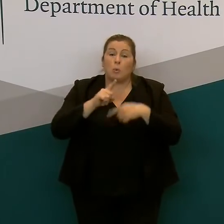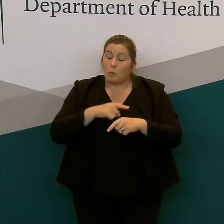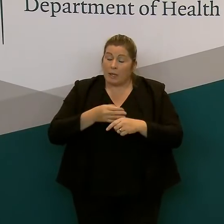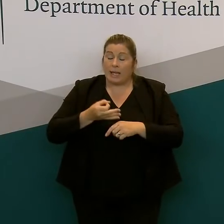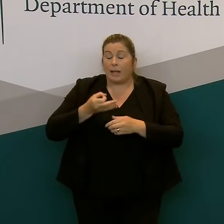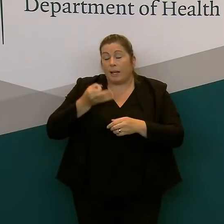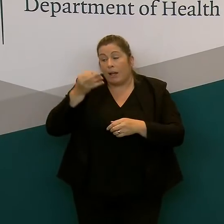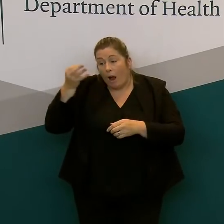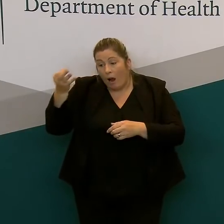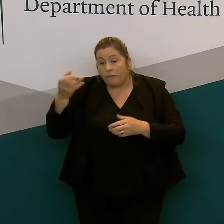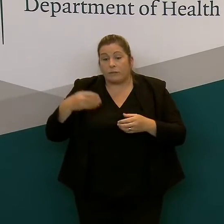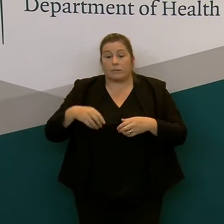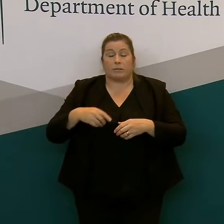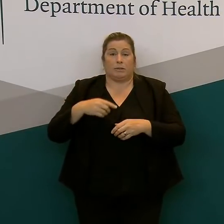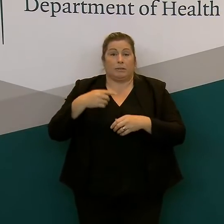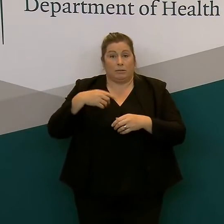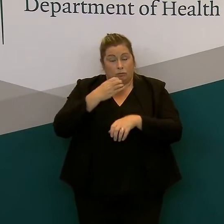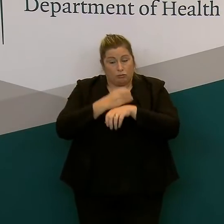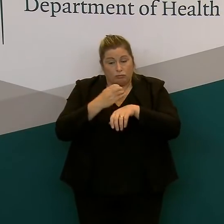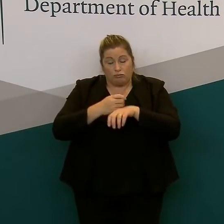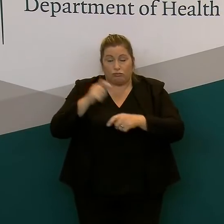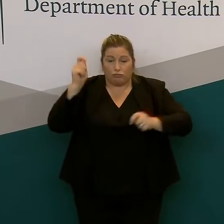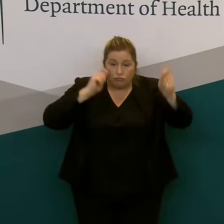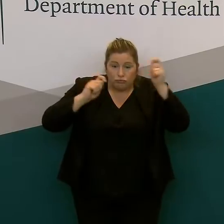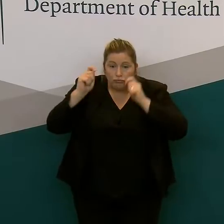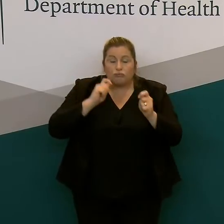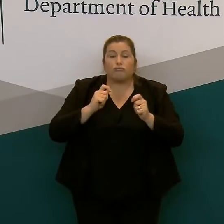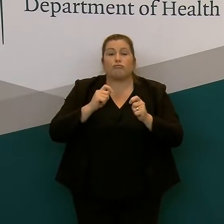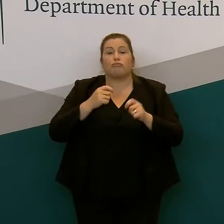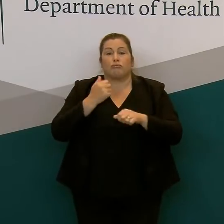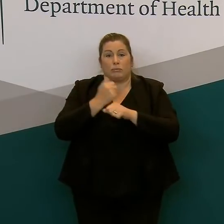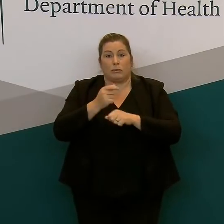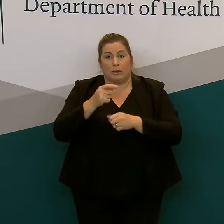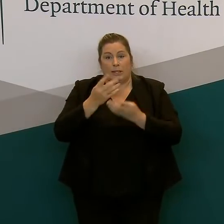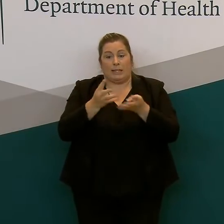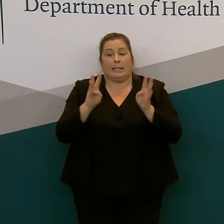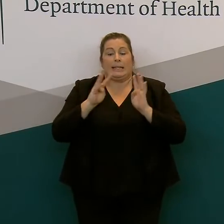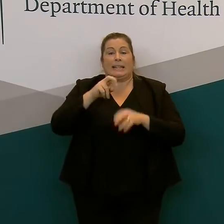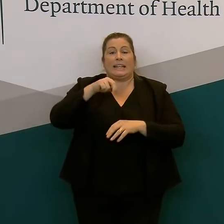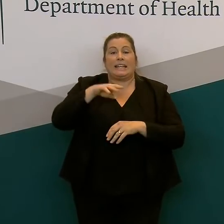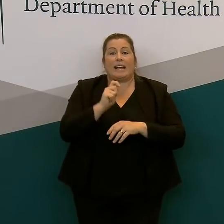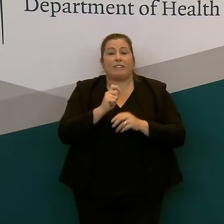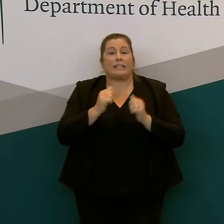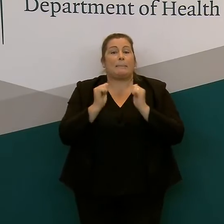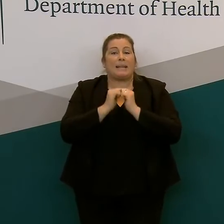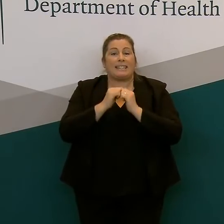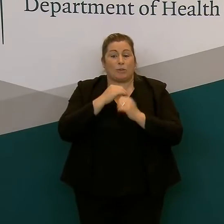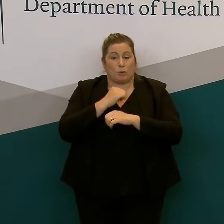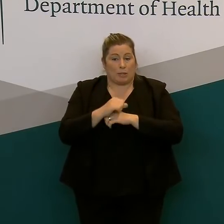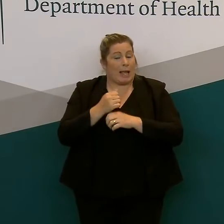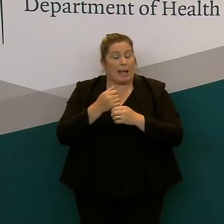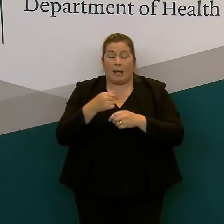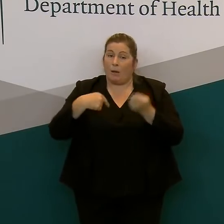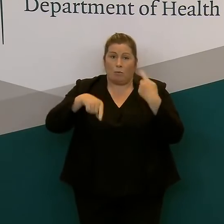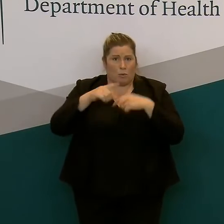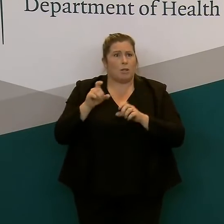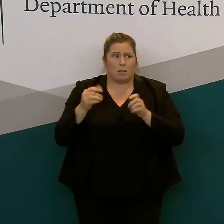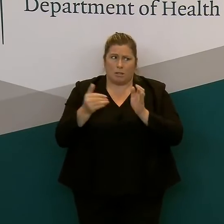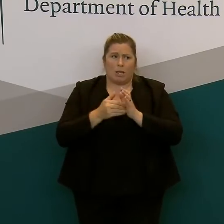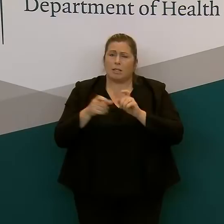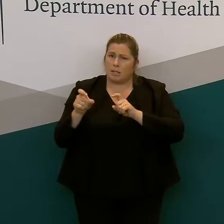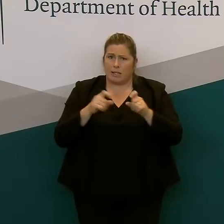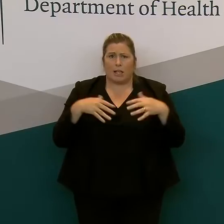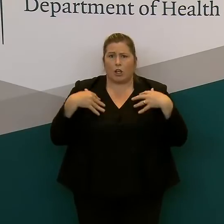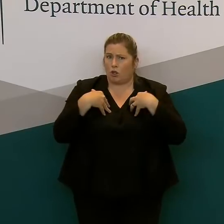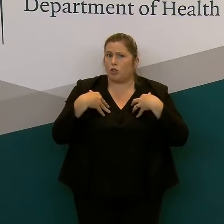as we do ongoing consideration to that question at the NEFIT meeting today, and we're still concerned and